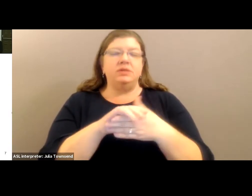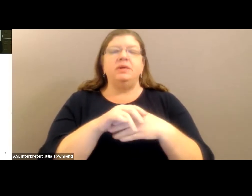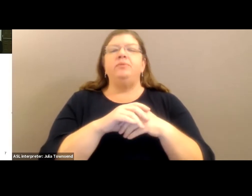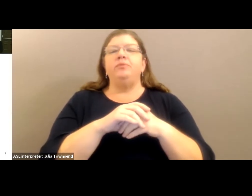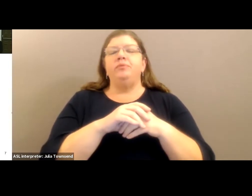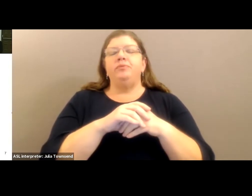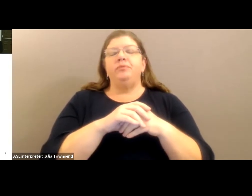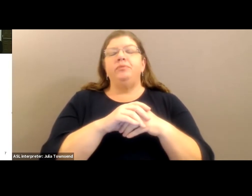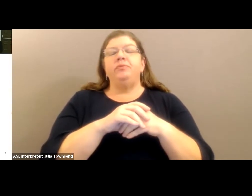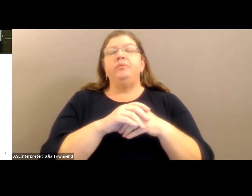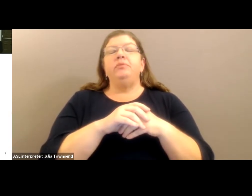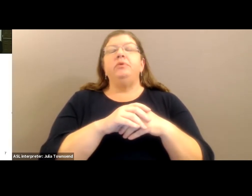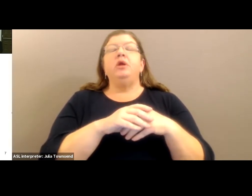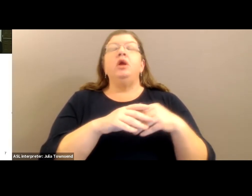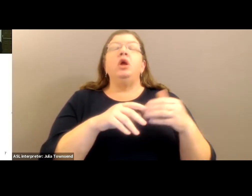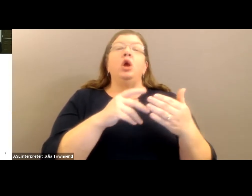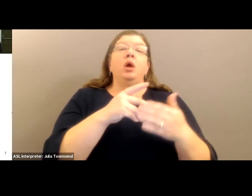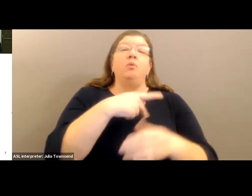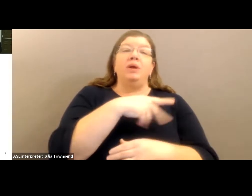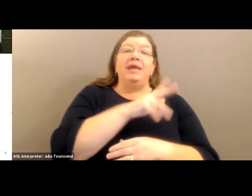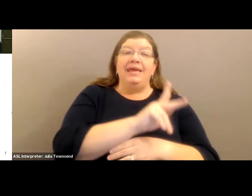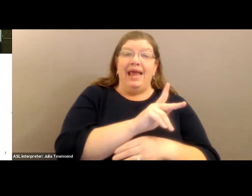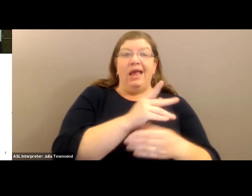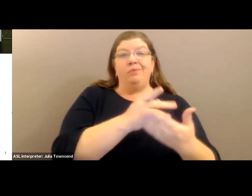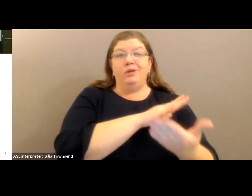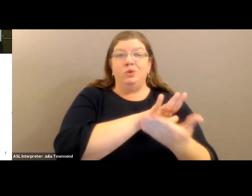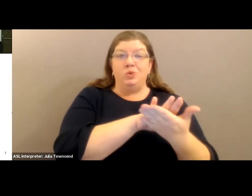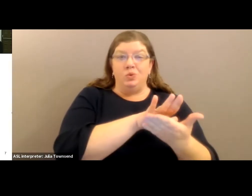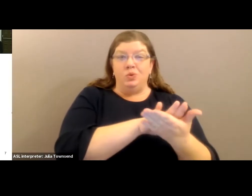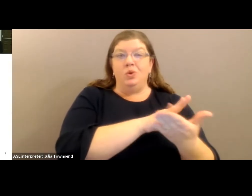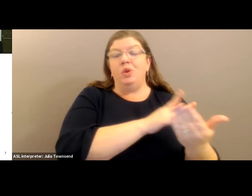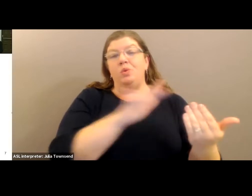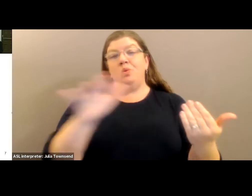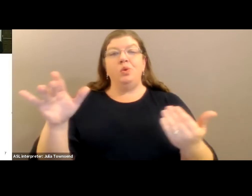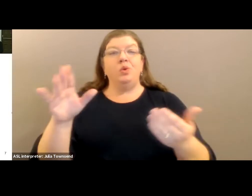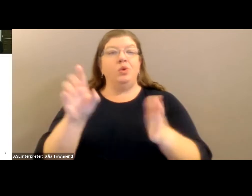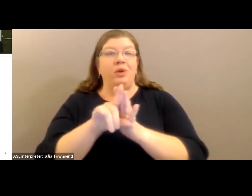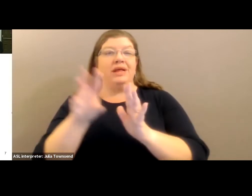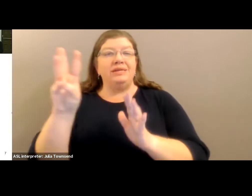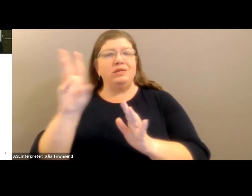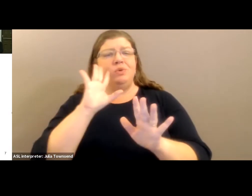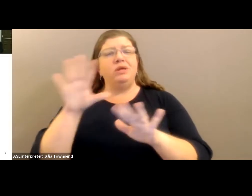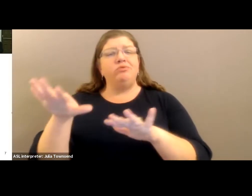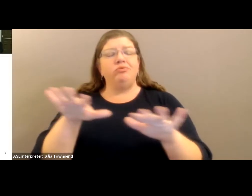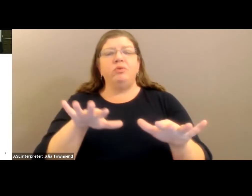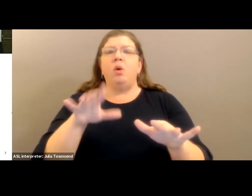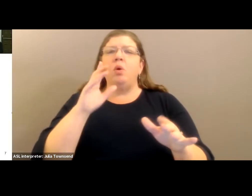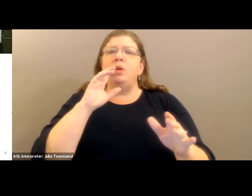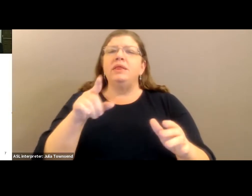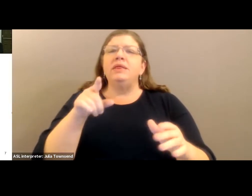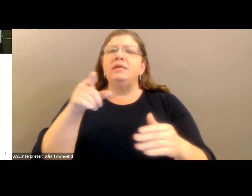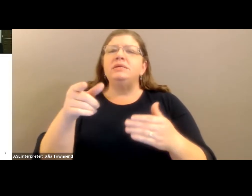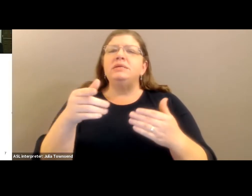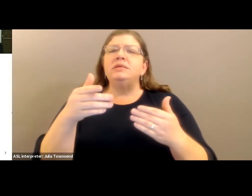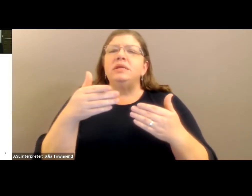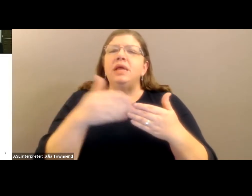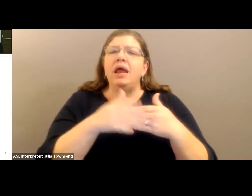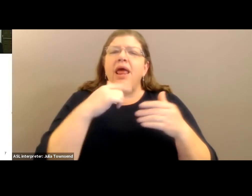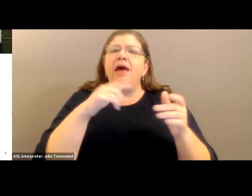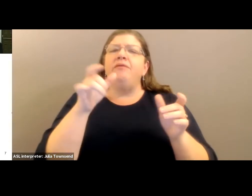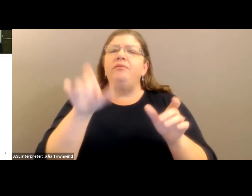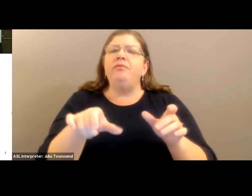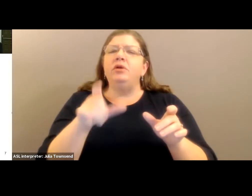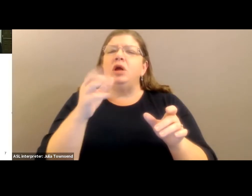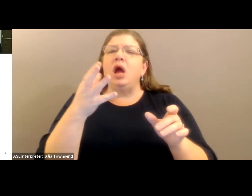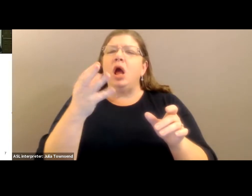In preschool through grade 6, we are served through CALM, and I realize this slide doesn't even, oh, it does have CALM's name on there